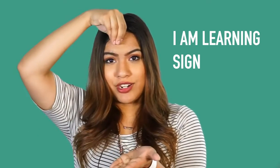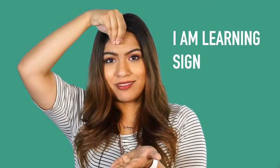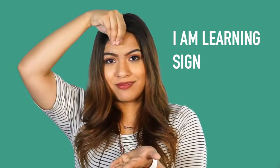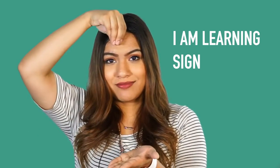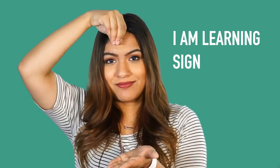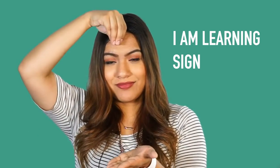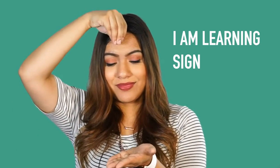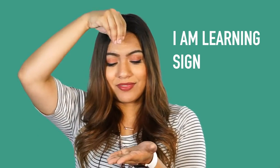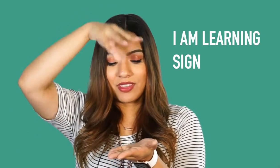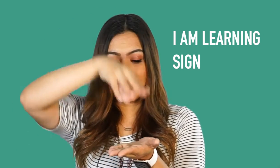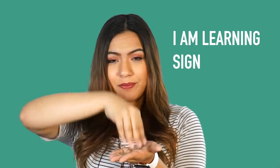learn.